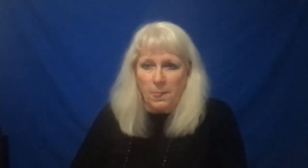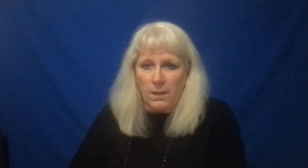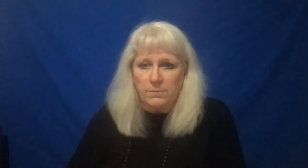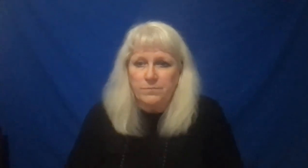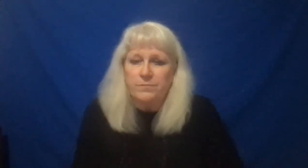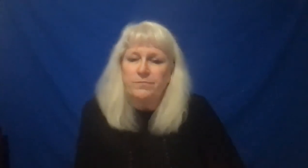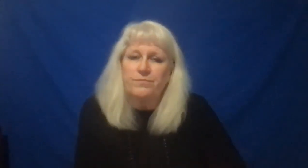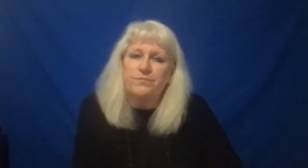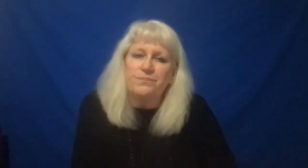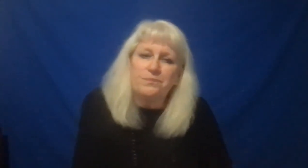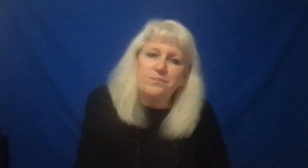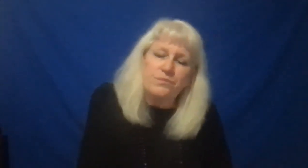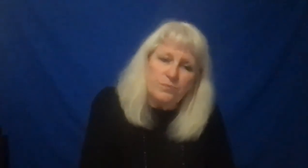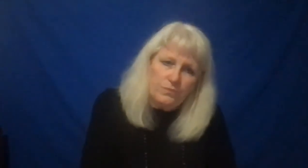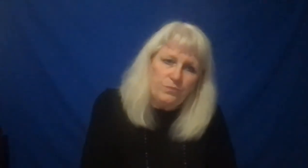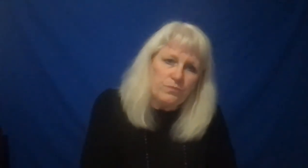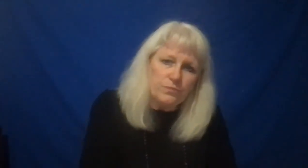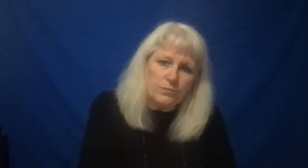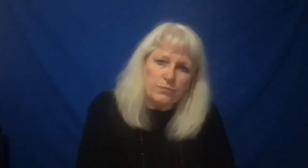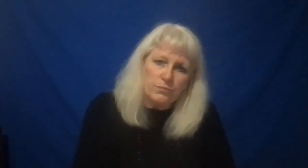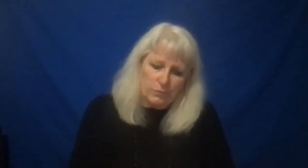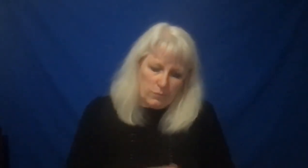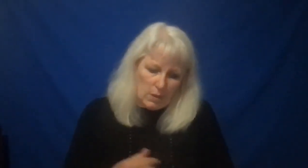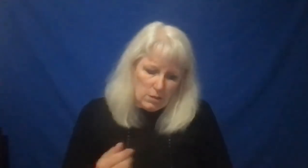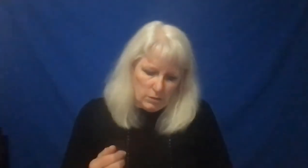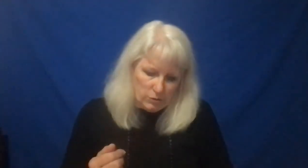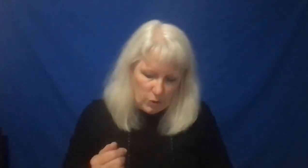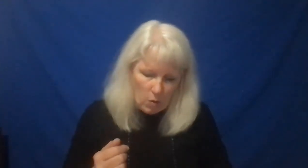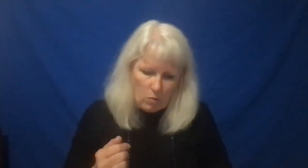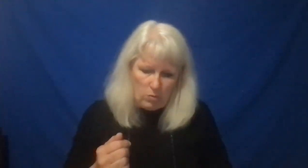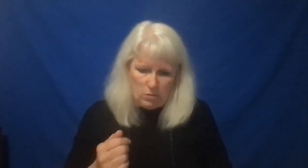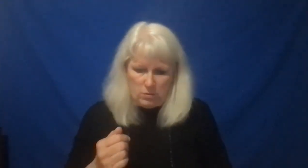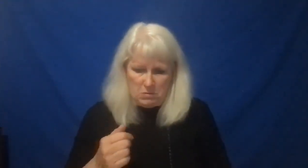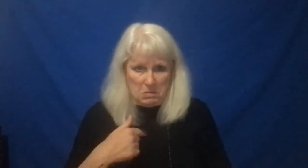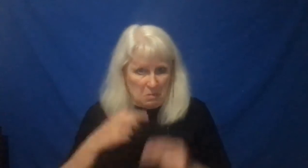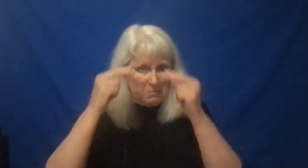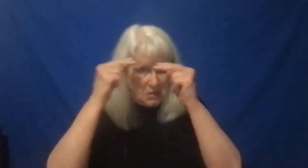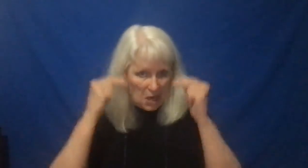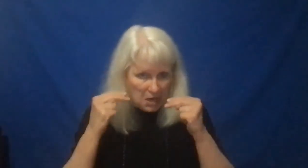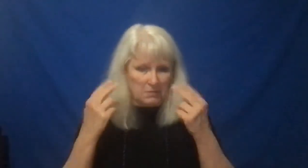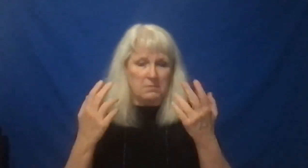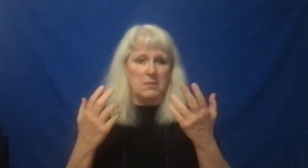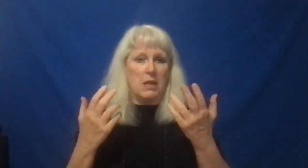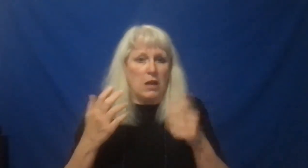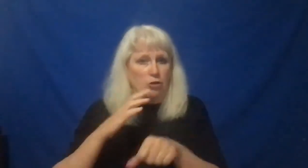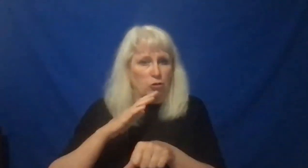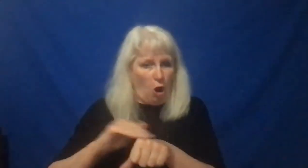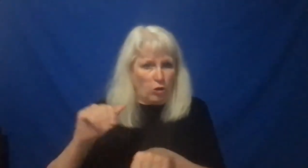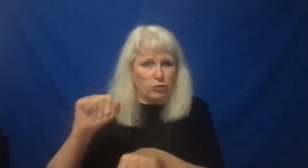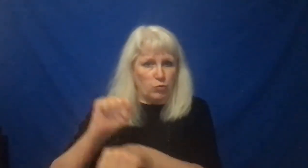I look at the work that I have been called to as a member of the General Services Board. I'm just one